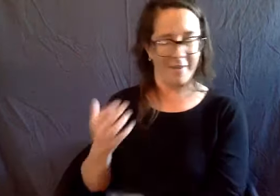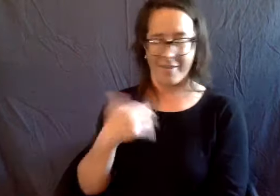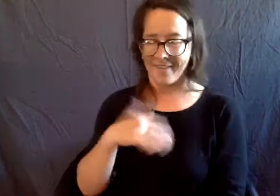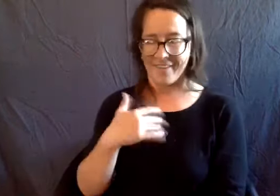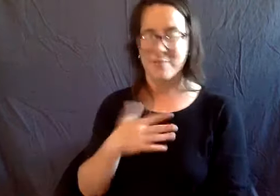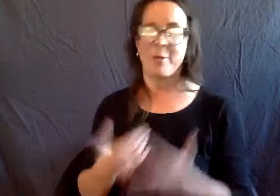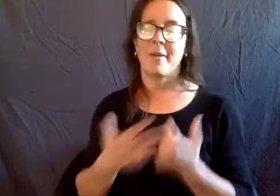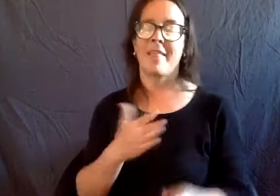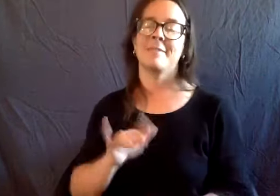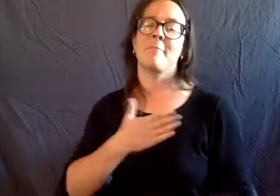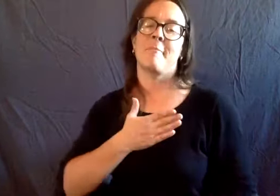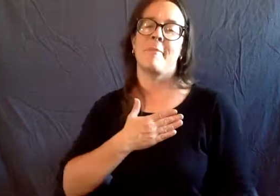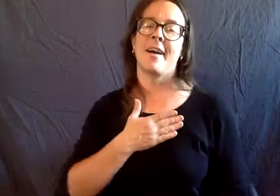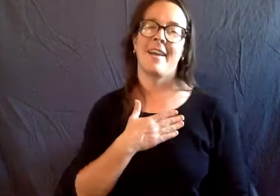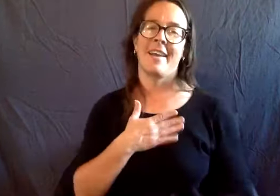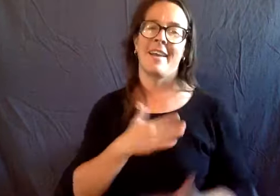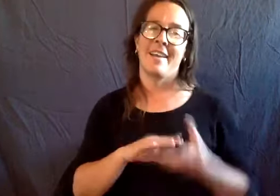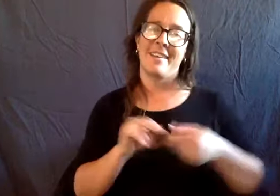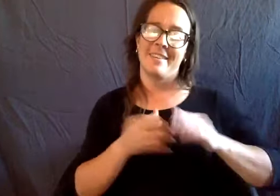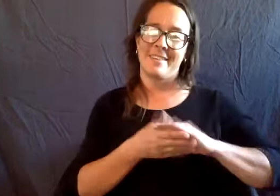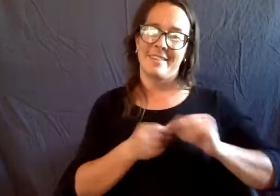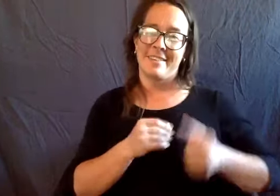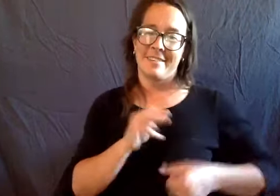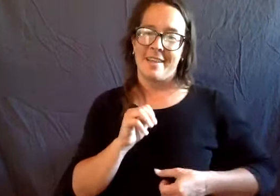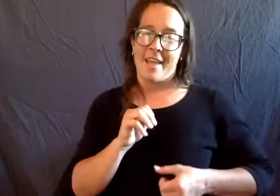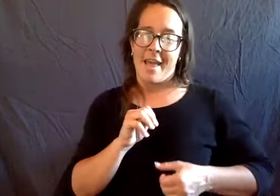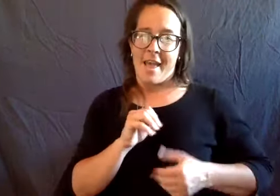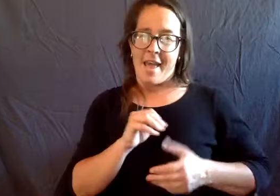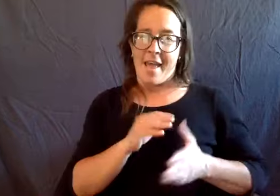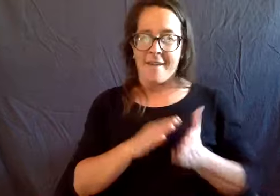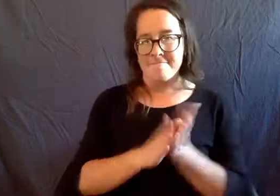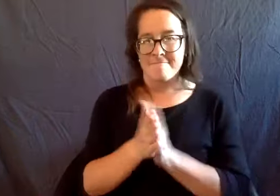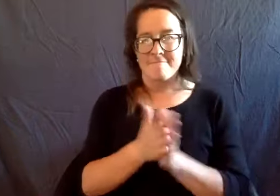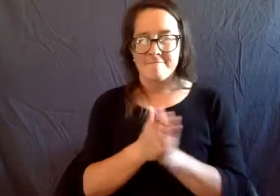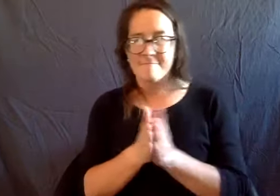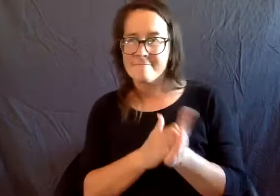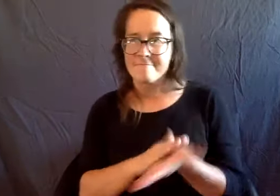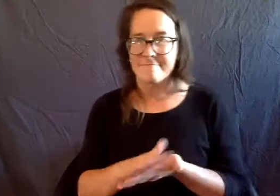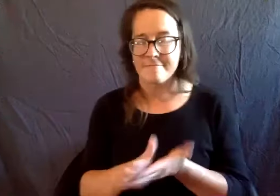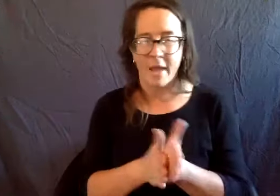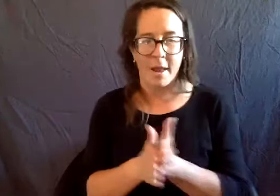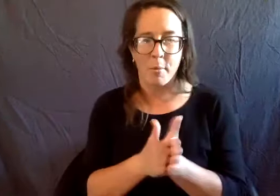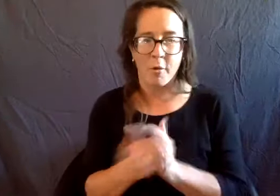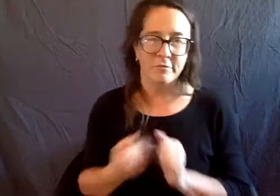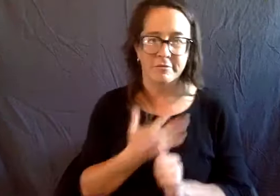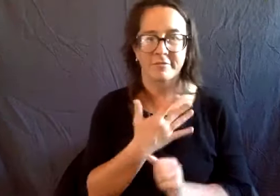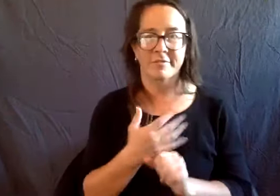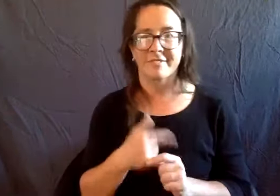anyway, that's my MO. That's what I continue to do. So I don't have